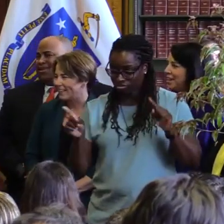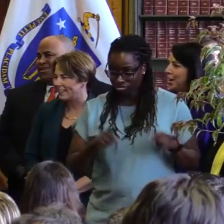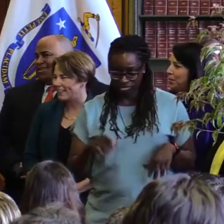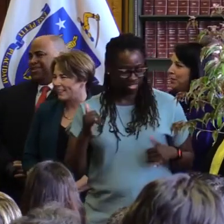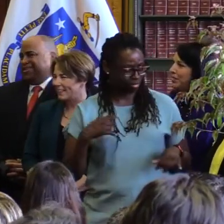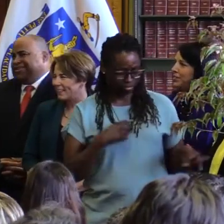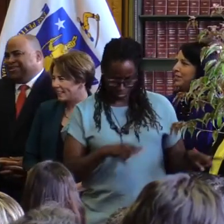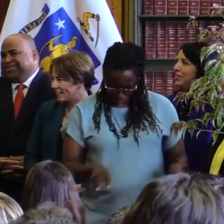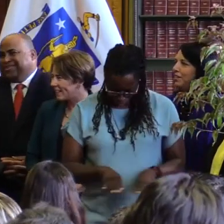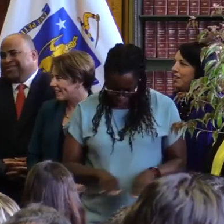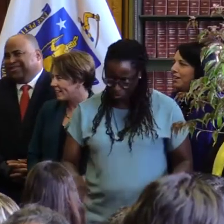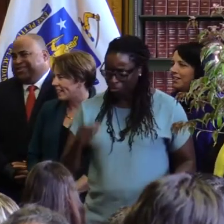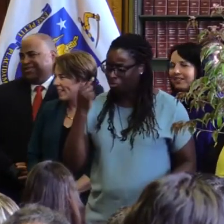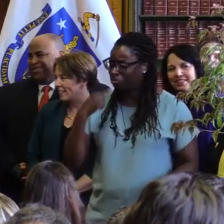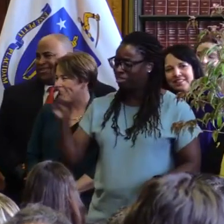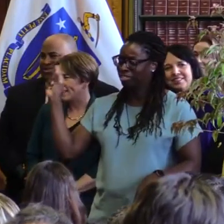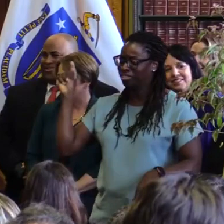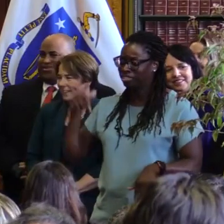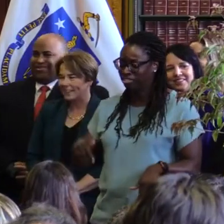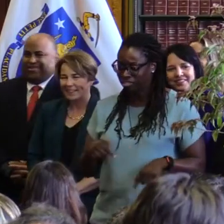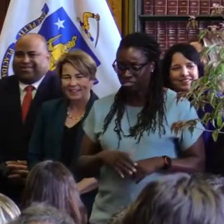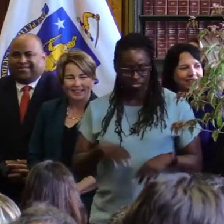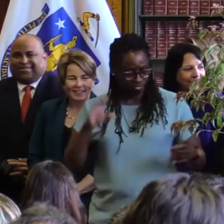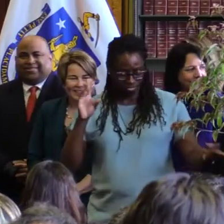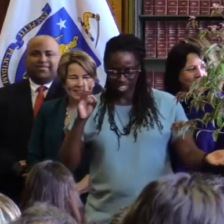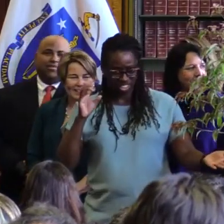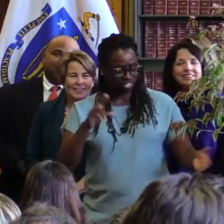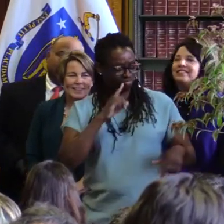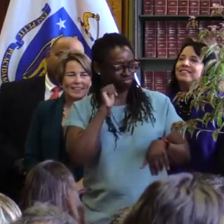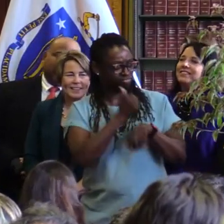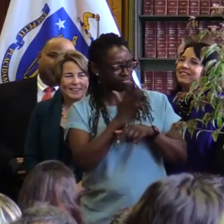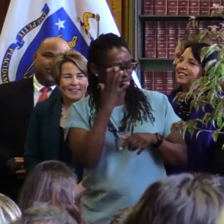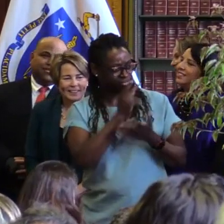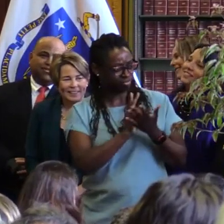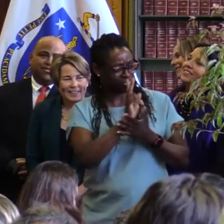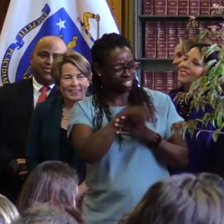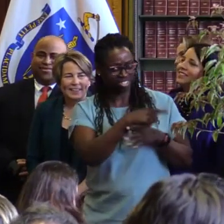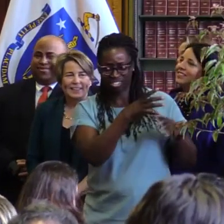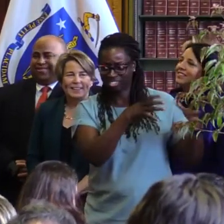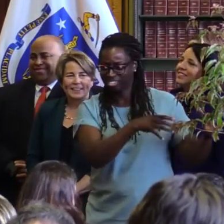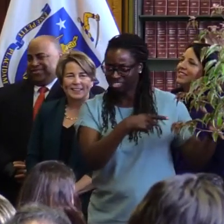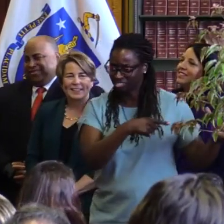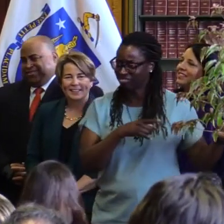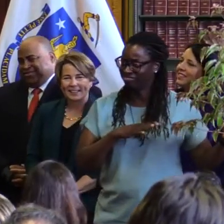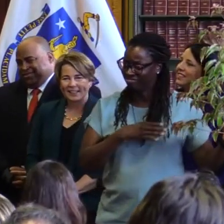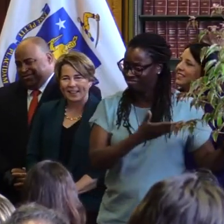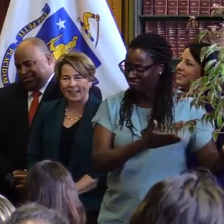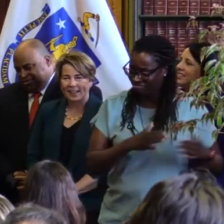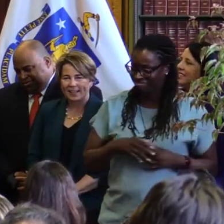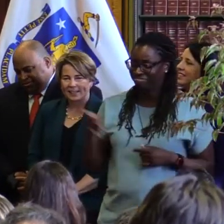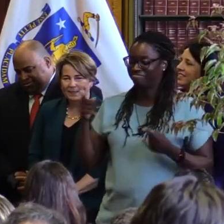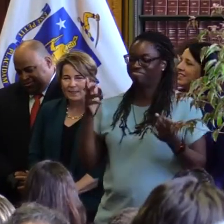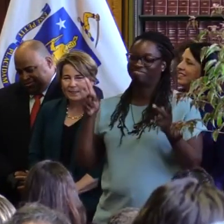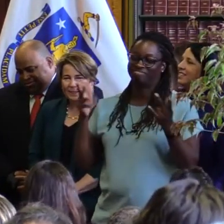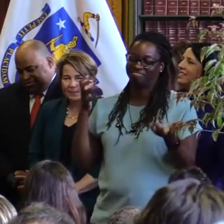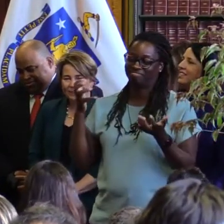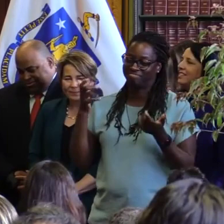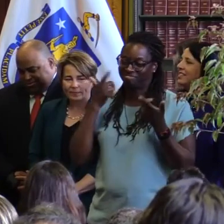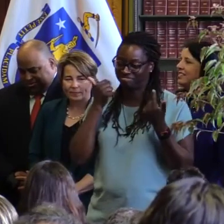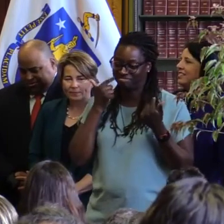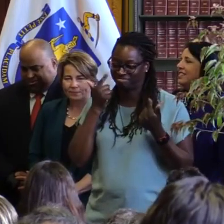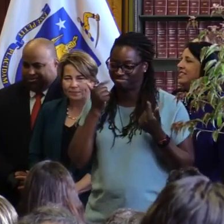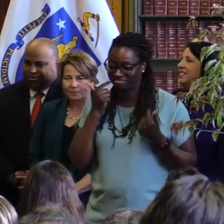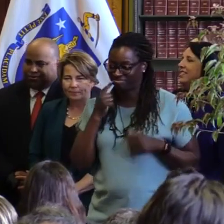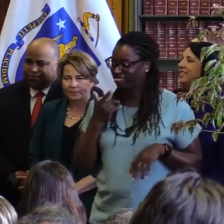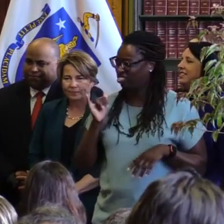out to DCR for creating the right tone. I know we'll get these in the ground while it's still a cool day. And we're so thrilled to be